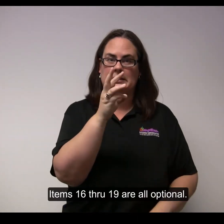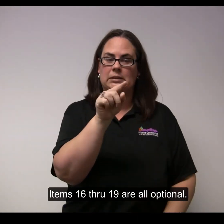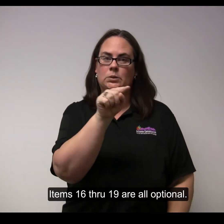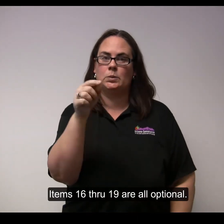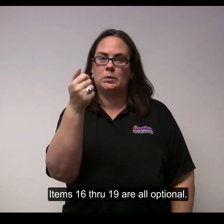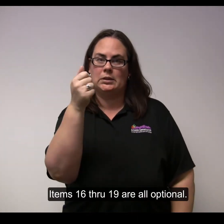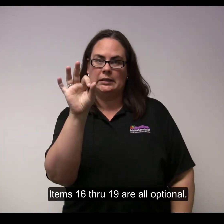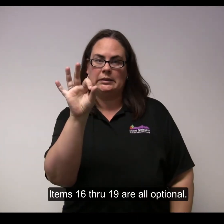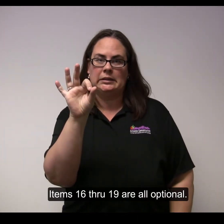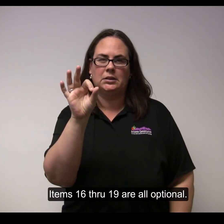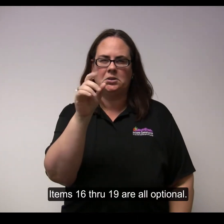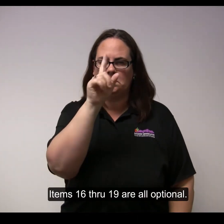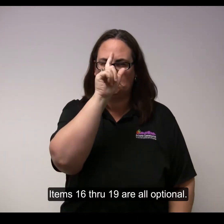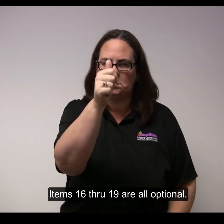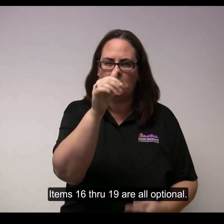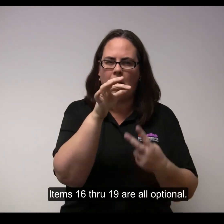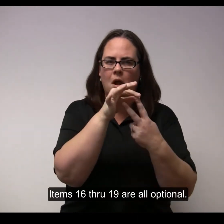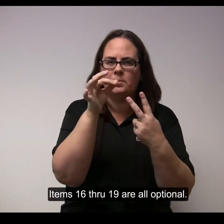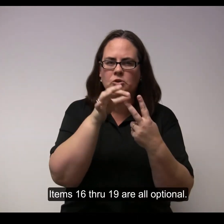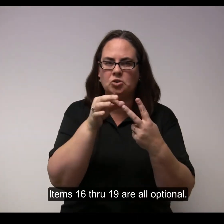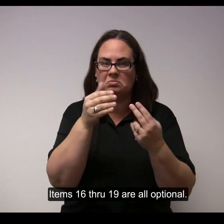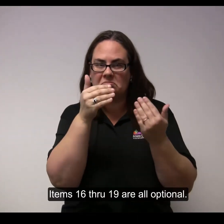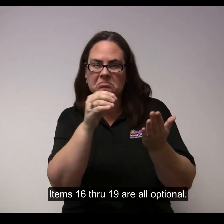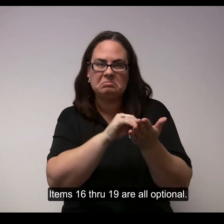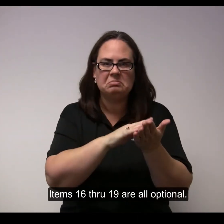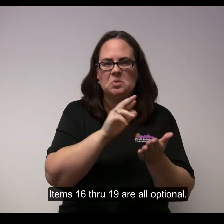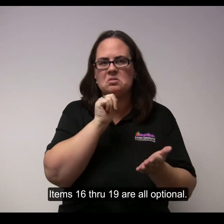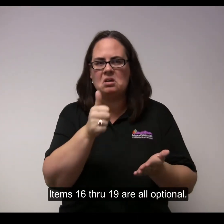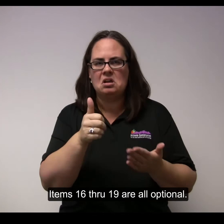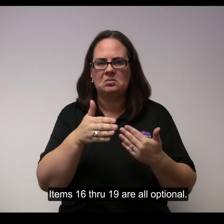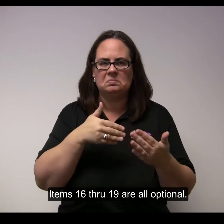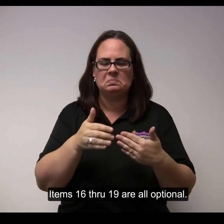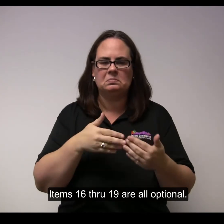Items 16 through 19 are all optional.